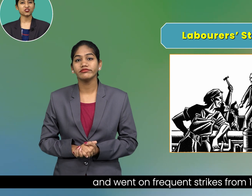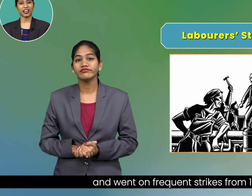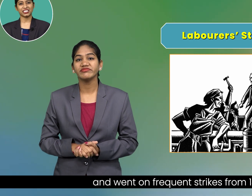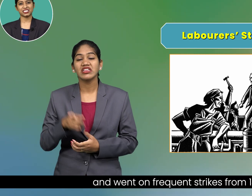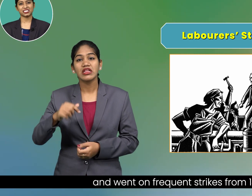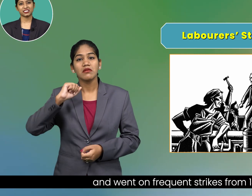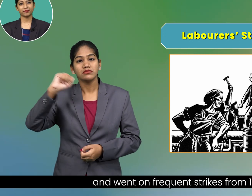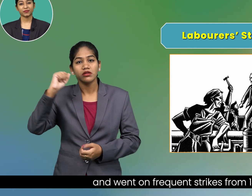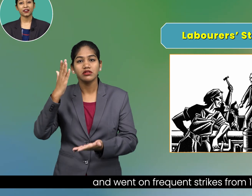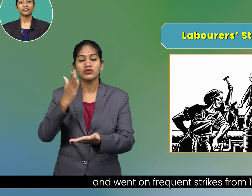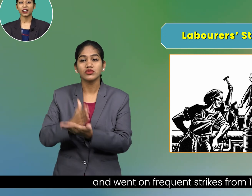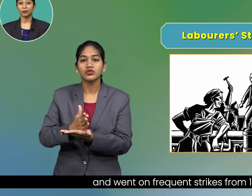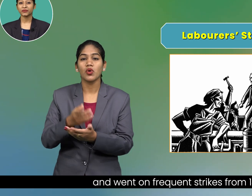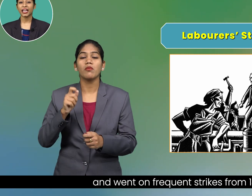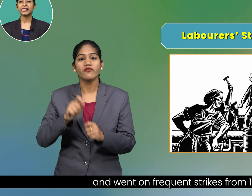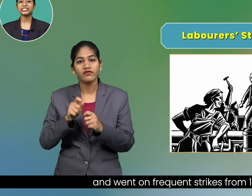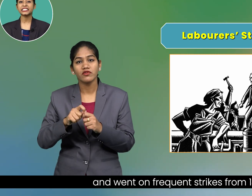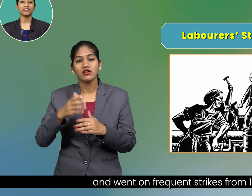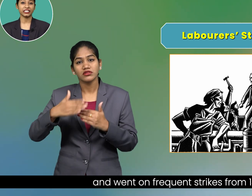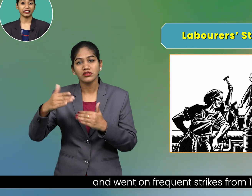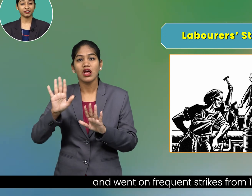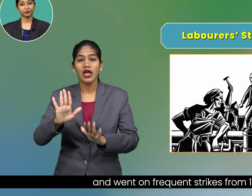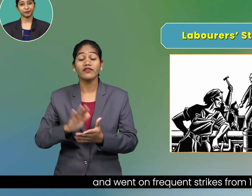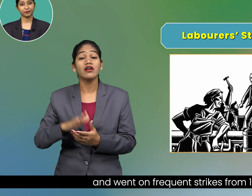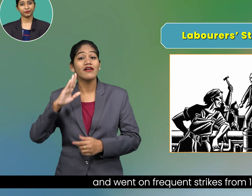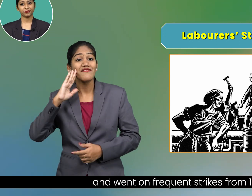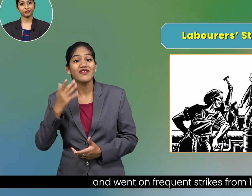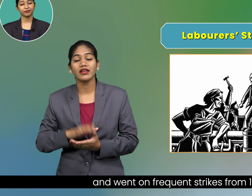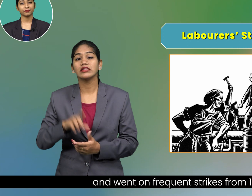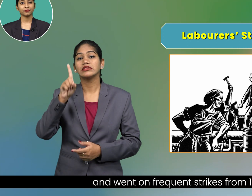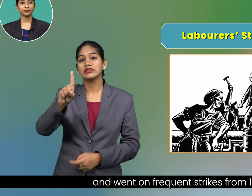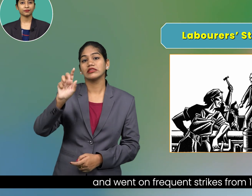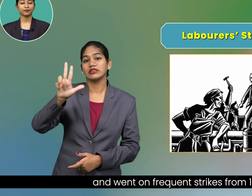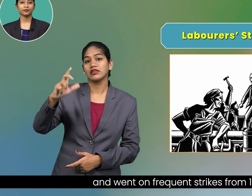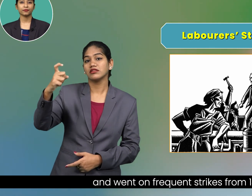frequent strikes from 1870.